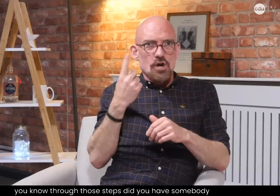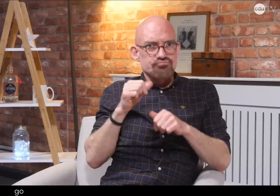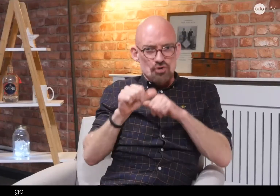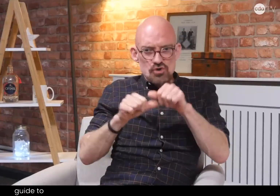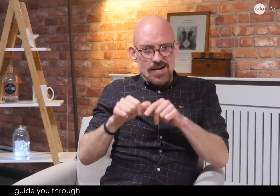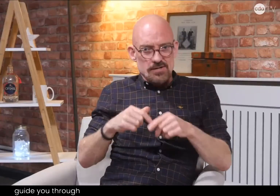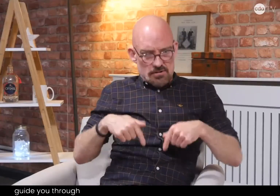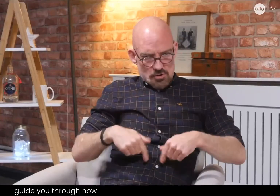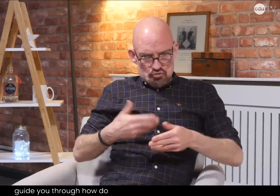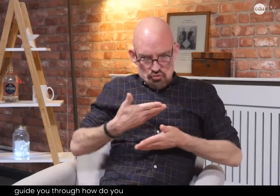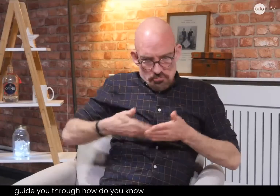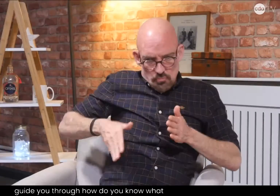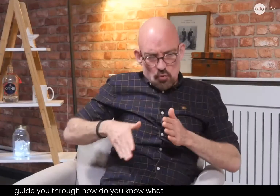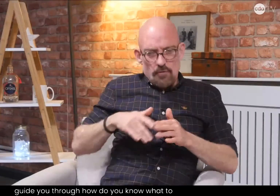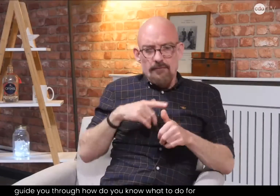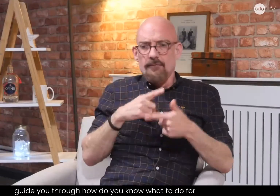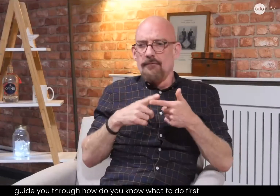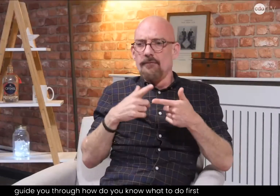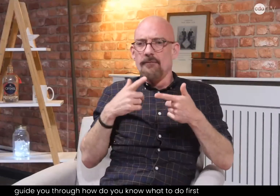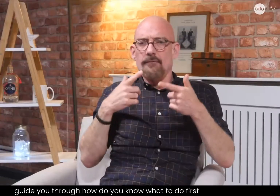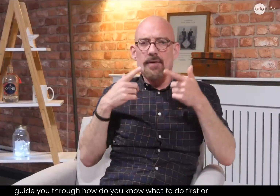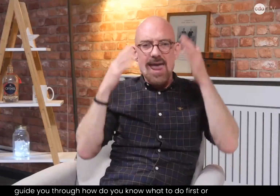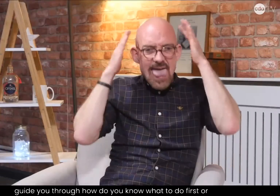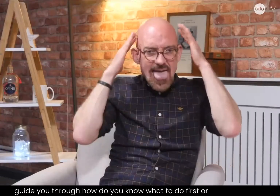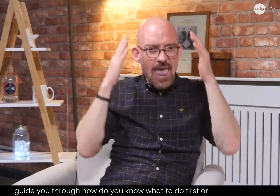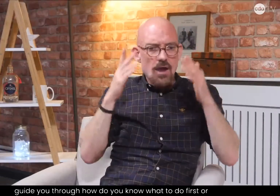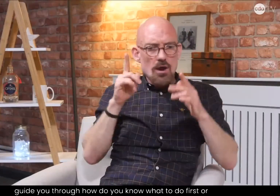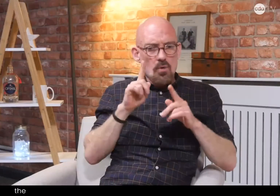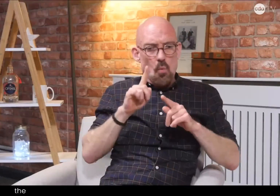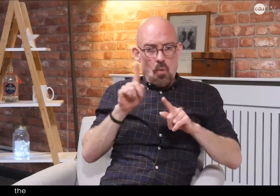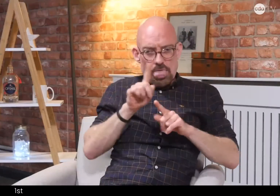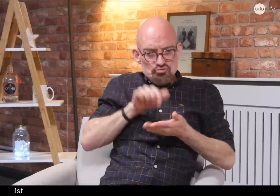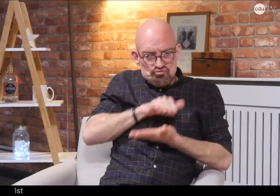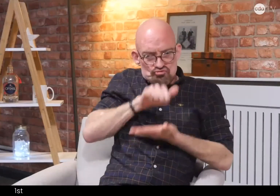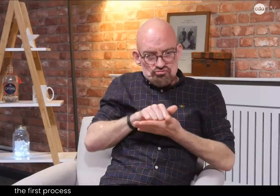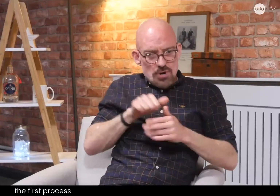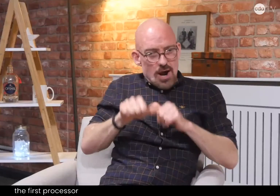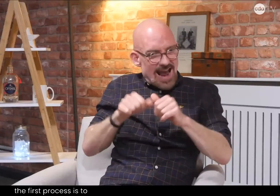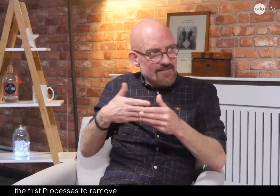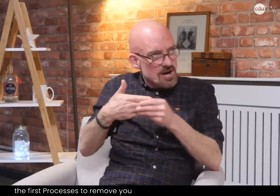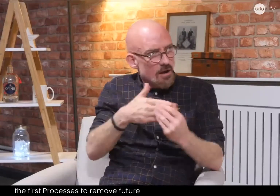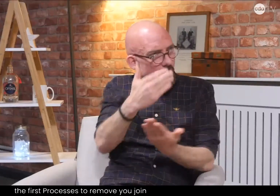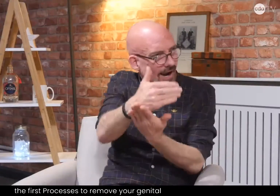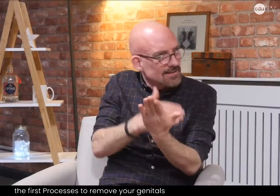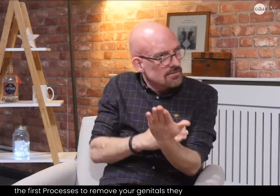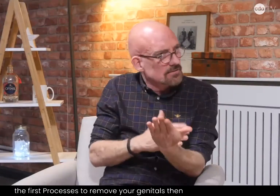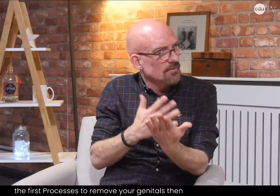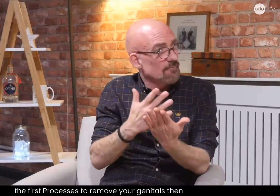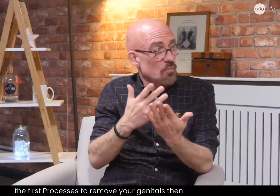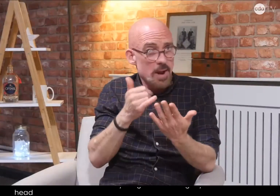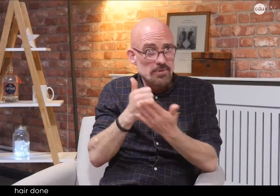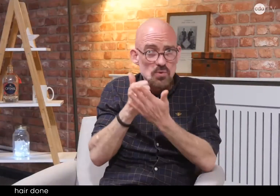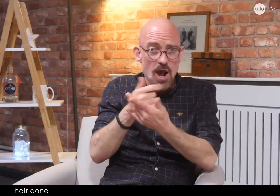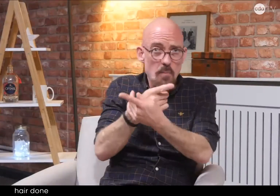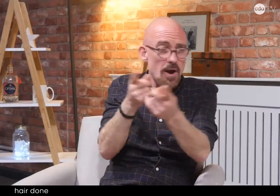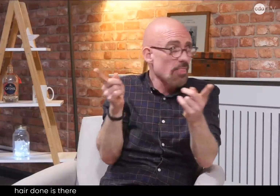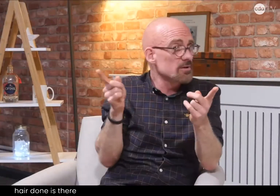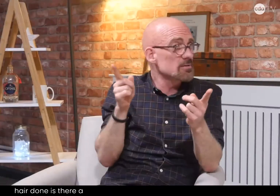do first, or that the first process is to remove your genitals and then get your hair done? Is there a right process, or is